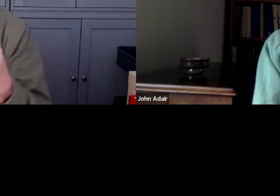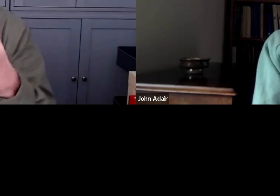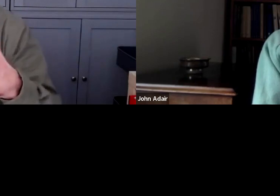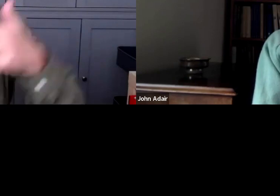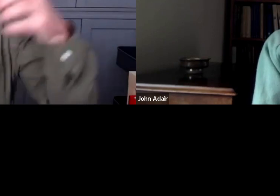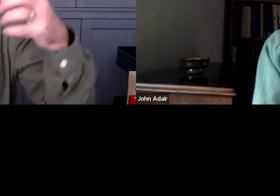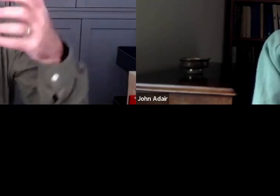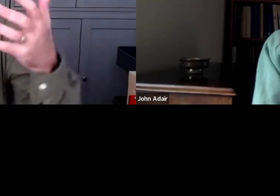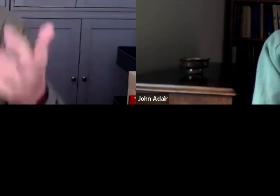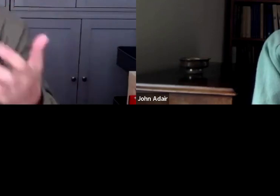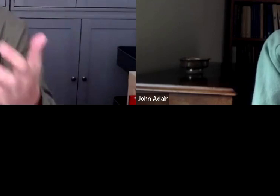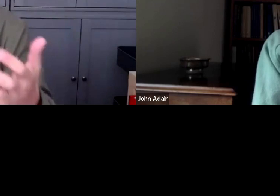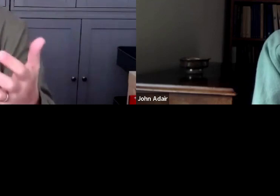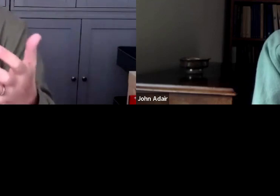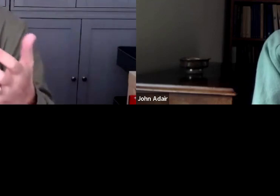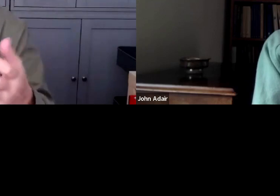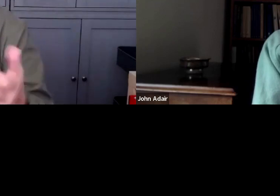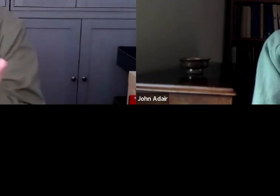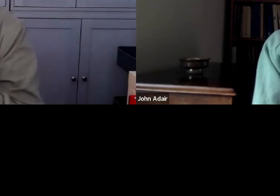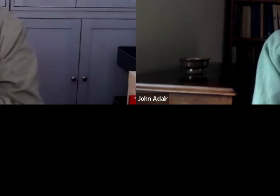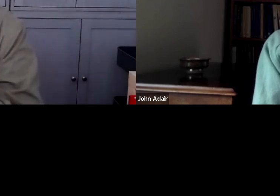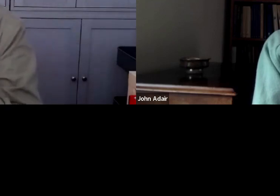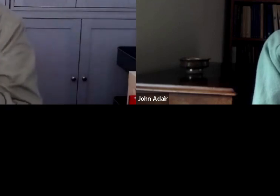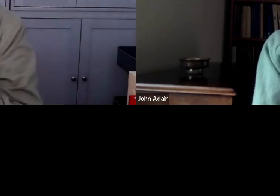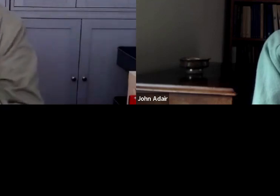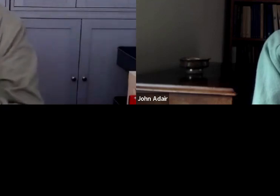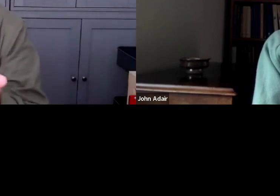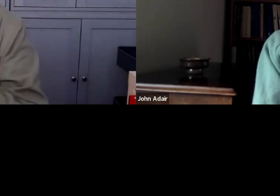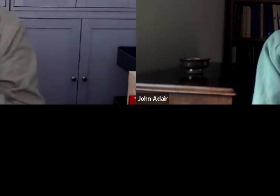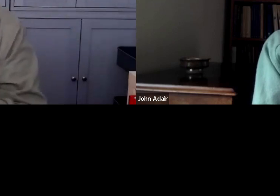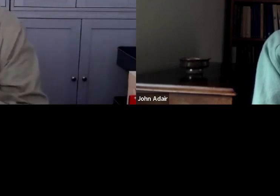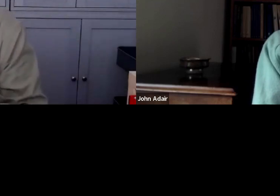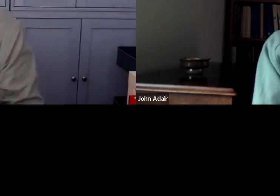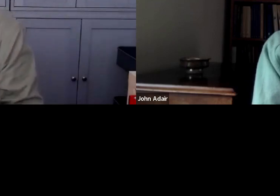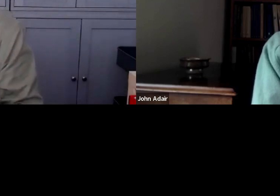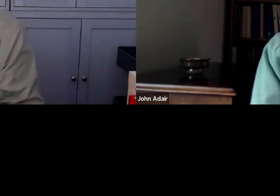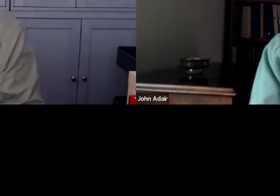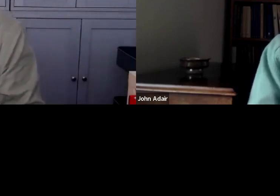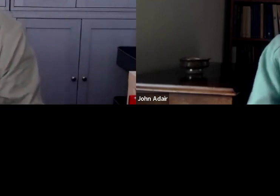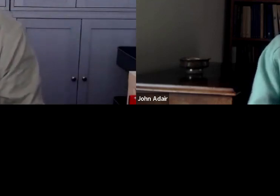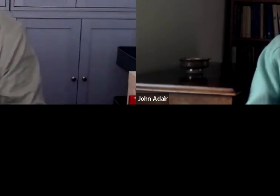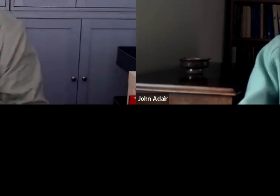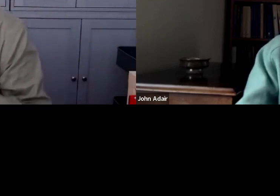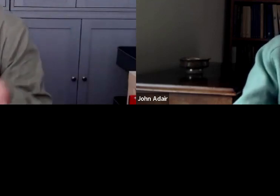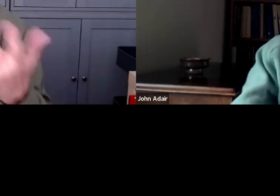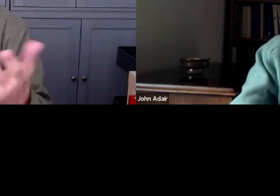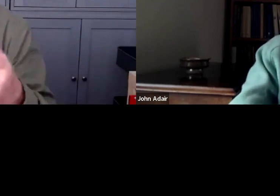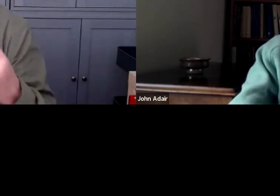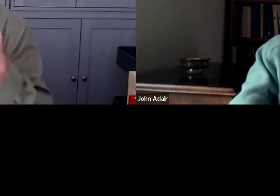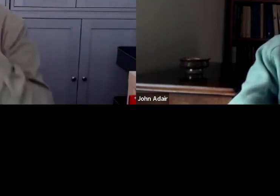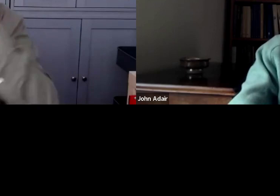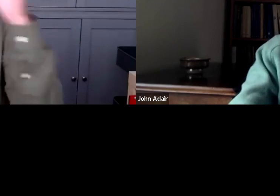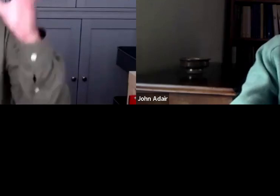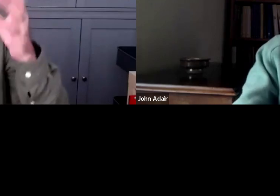one other member of the cohort was actually on that course too.